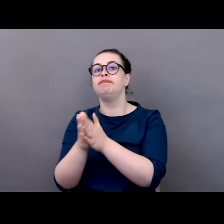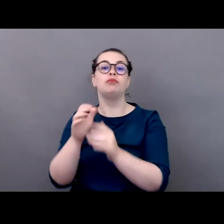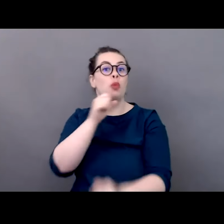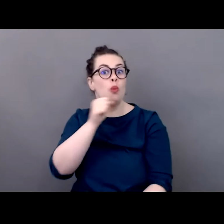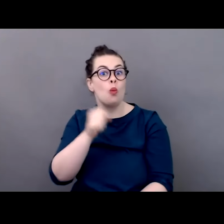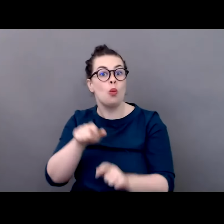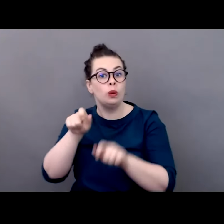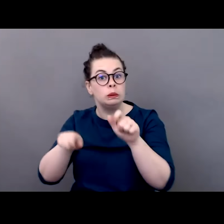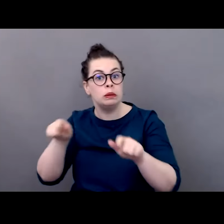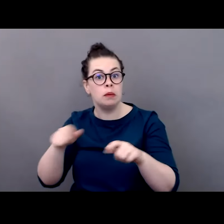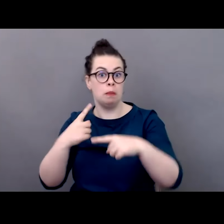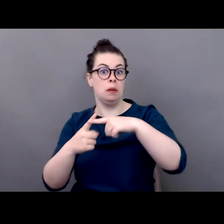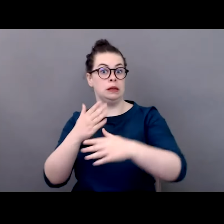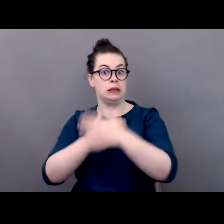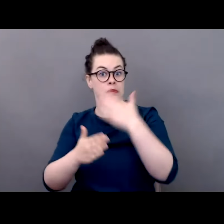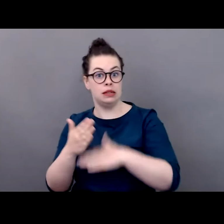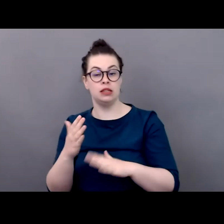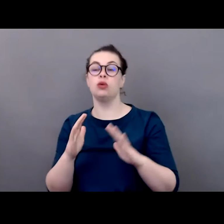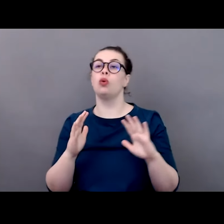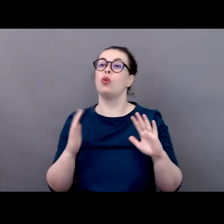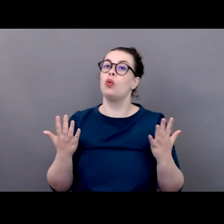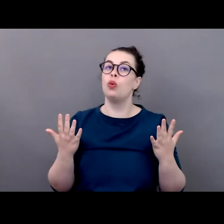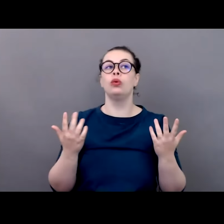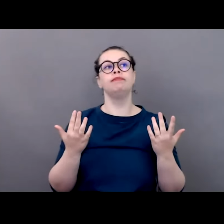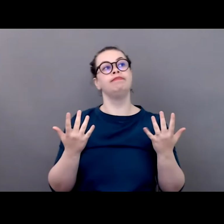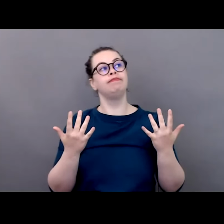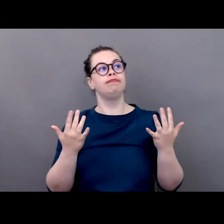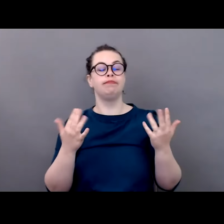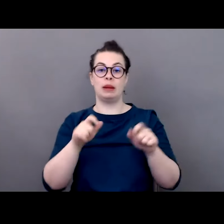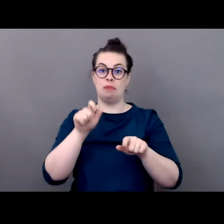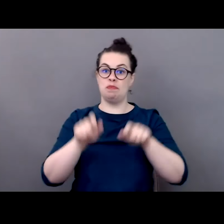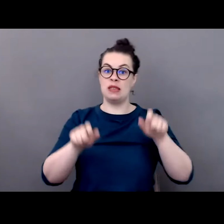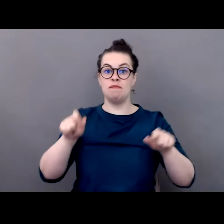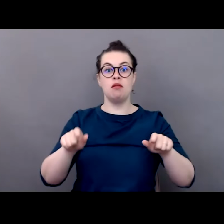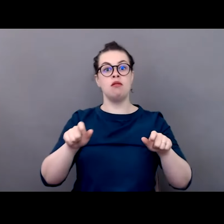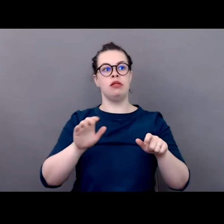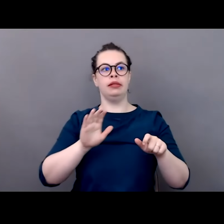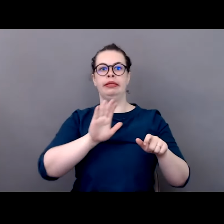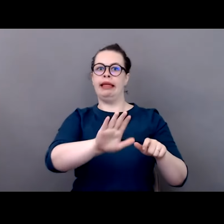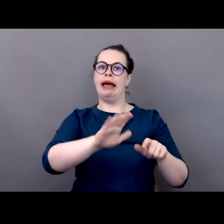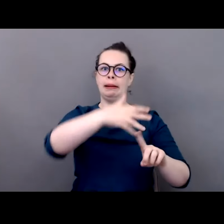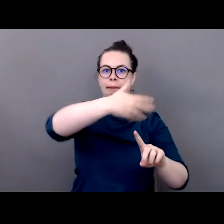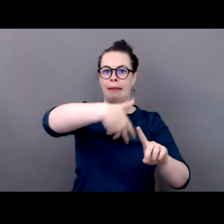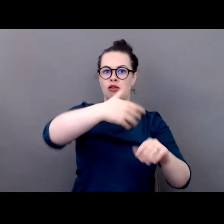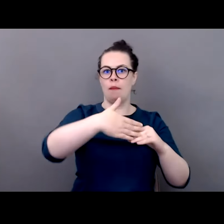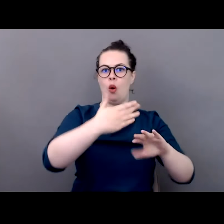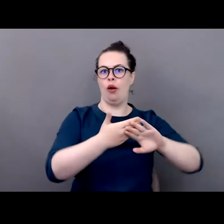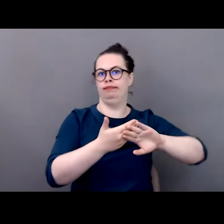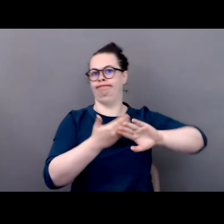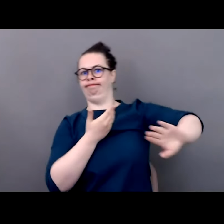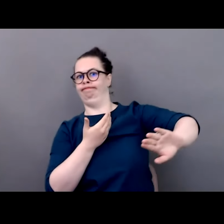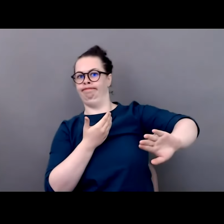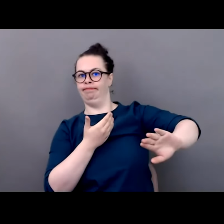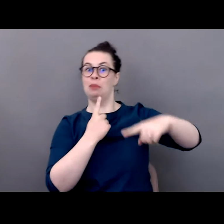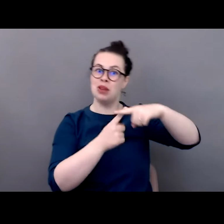with disabilities or issues affecting people who are marginalized in different ways and maybe experiencing violence, for